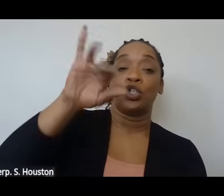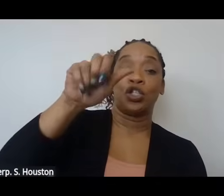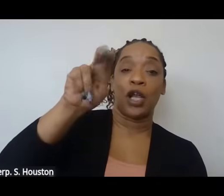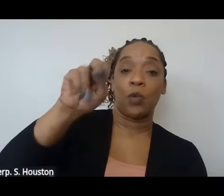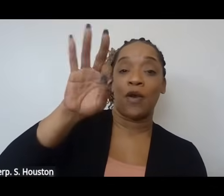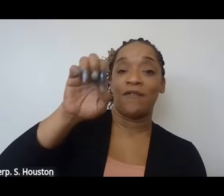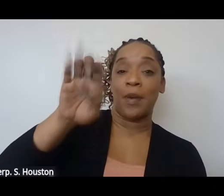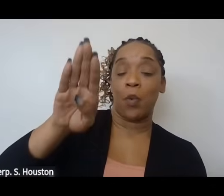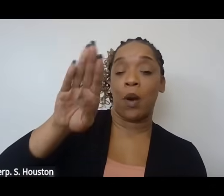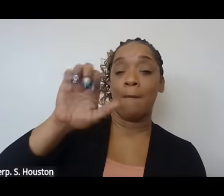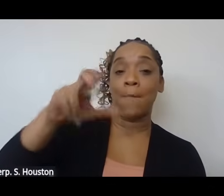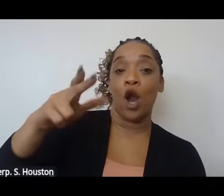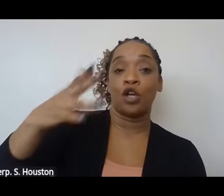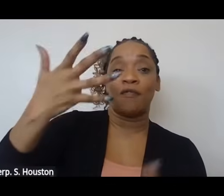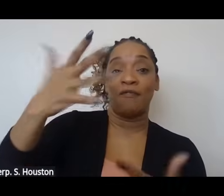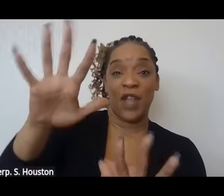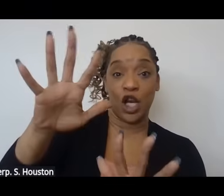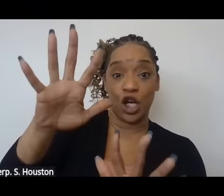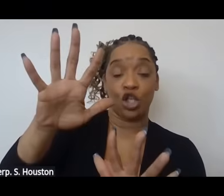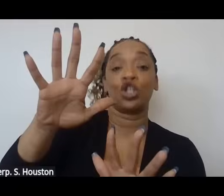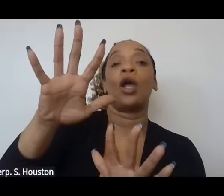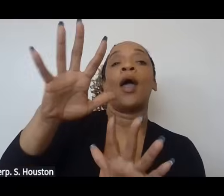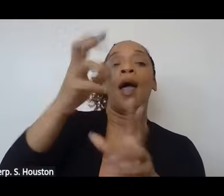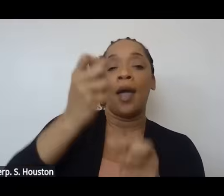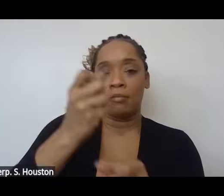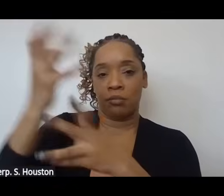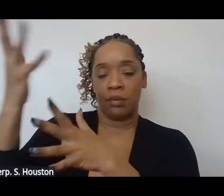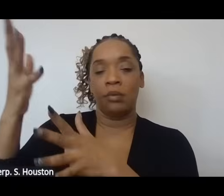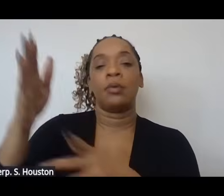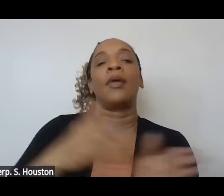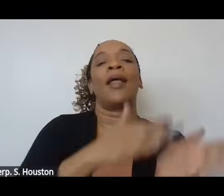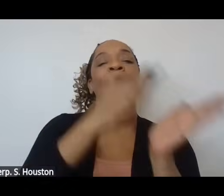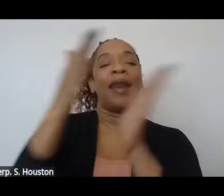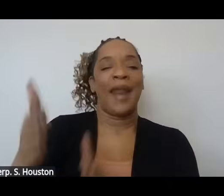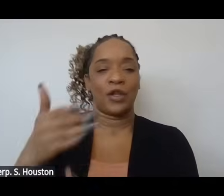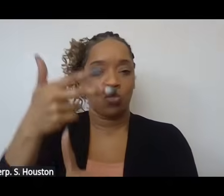July, the appropriate quarter, whatever they are.